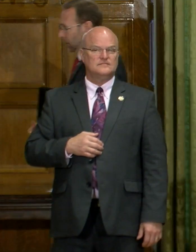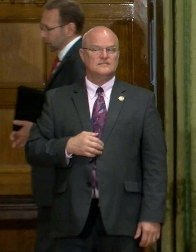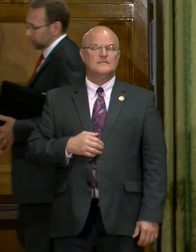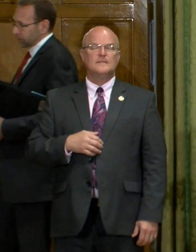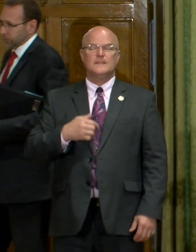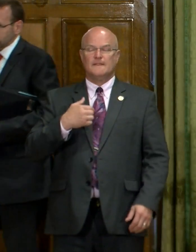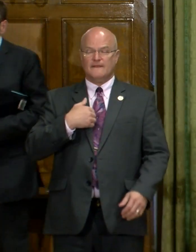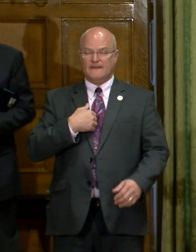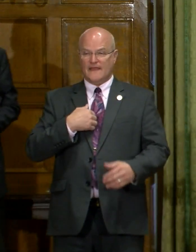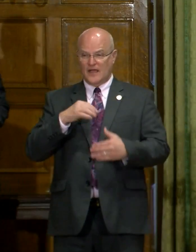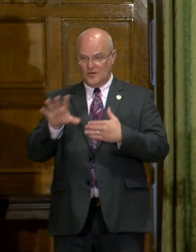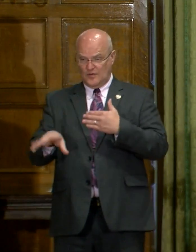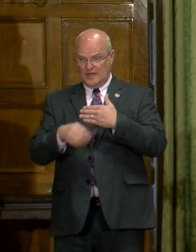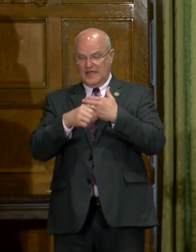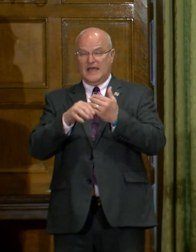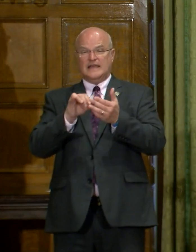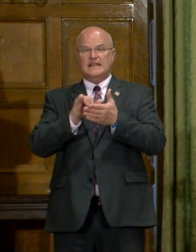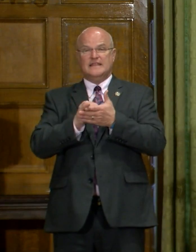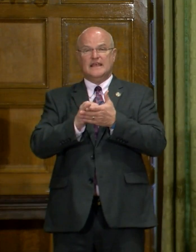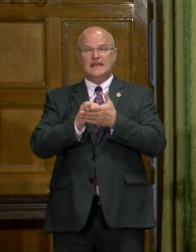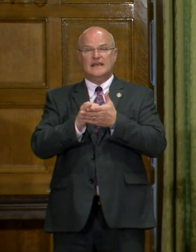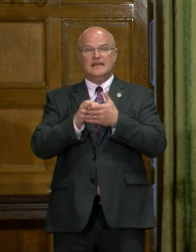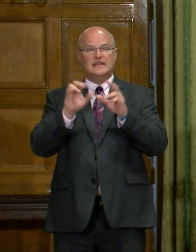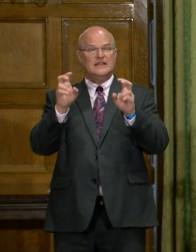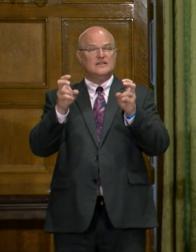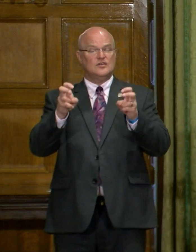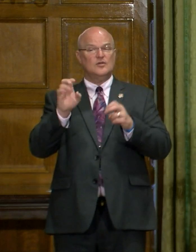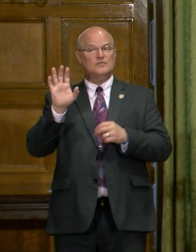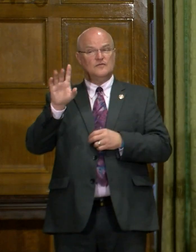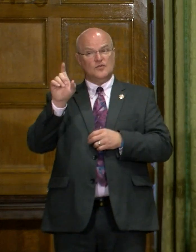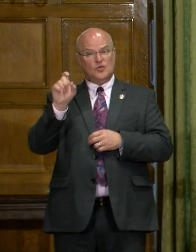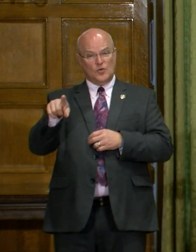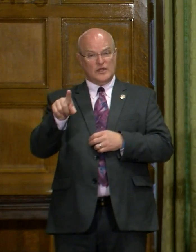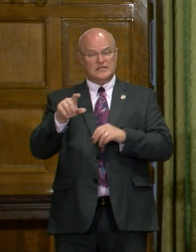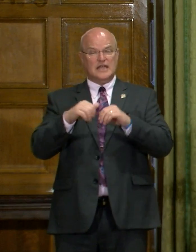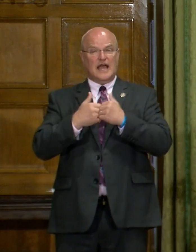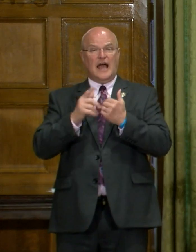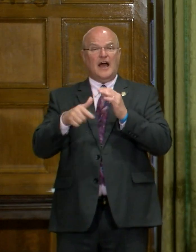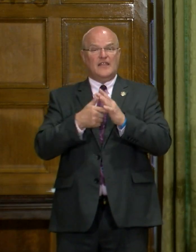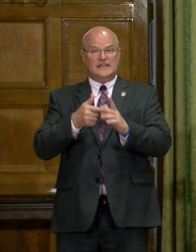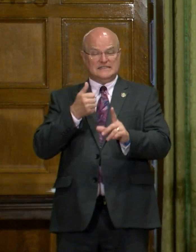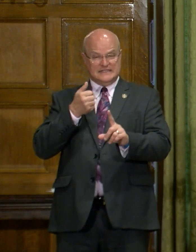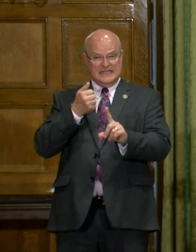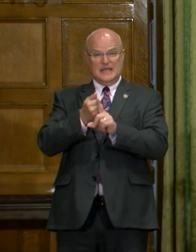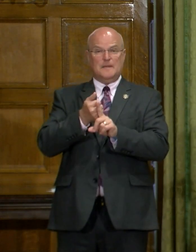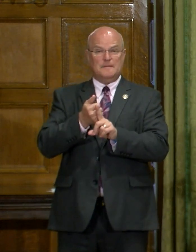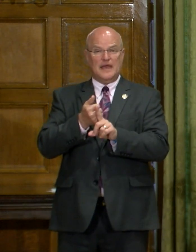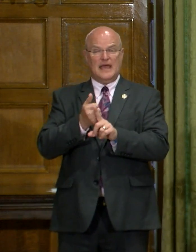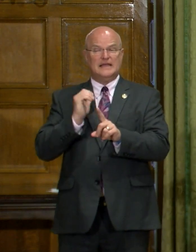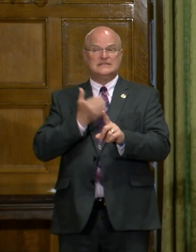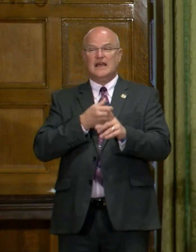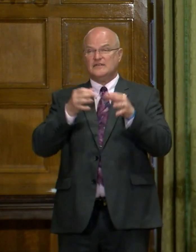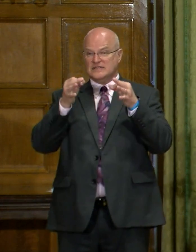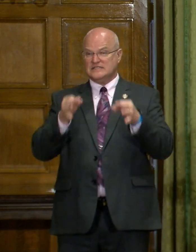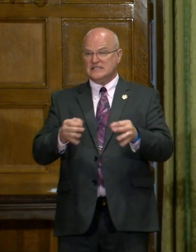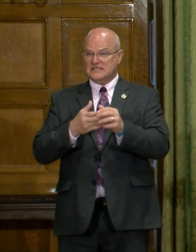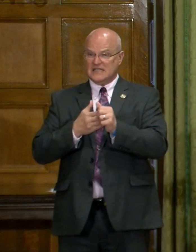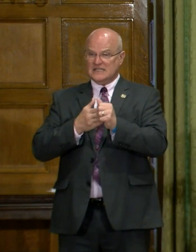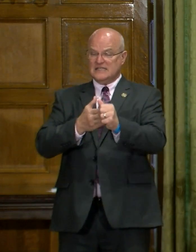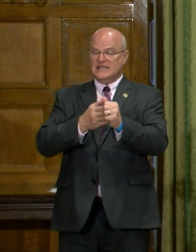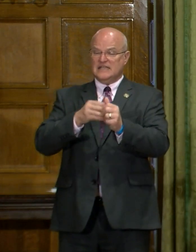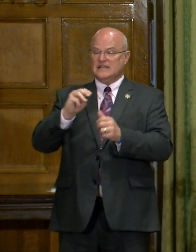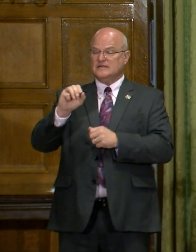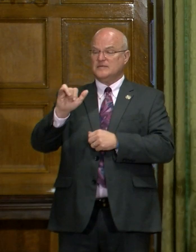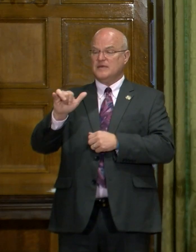I would add to that in terms of your question as to how this impacts our decisions leading to